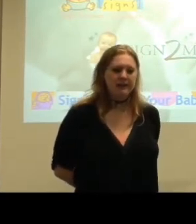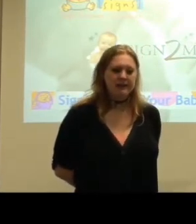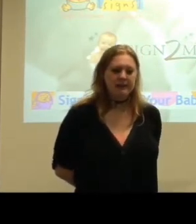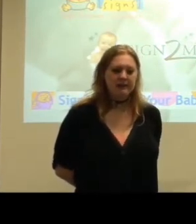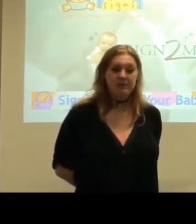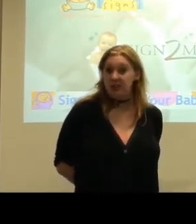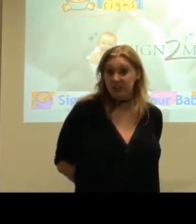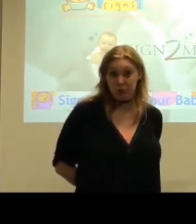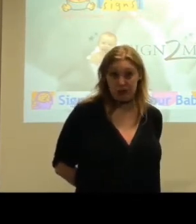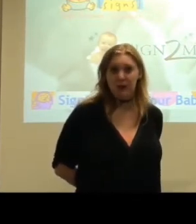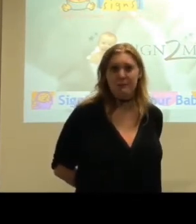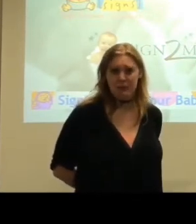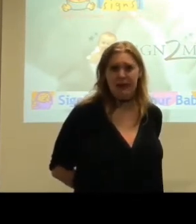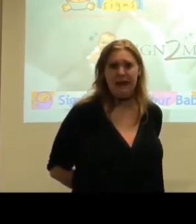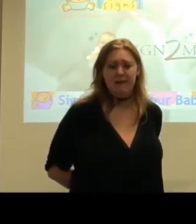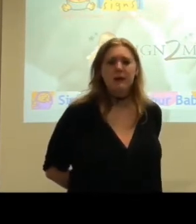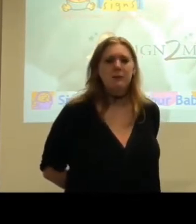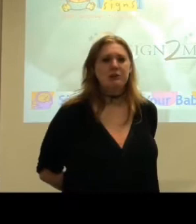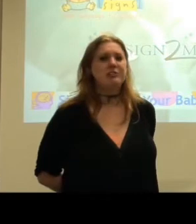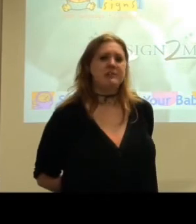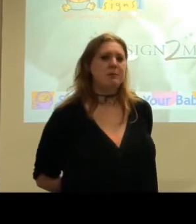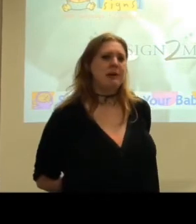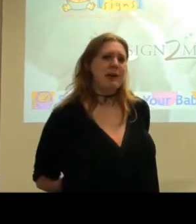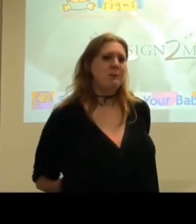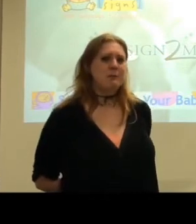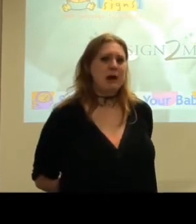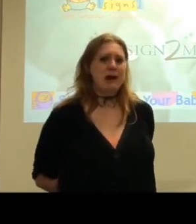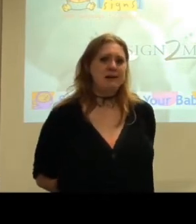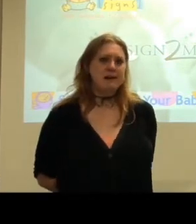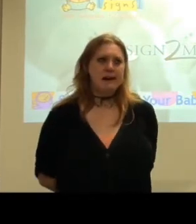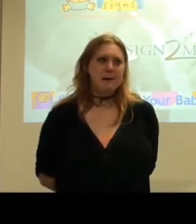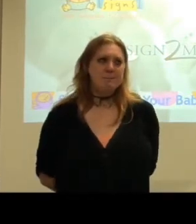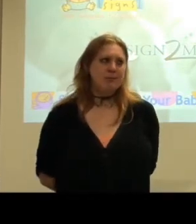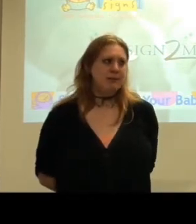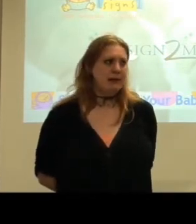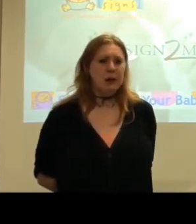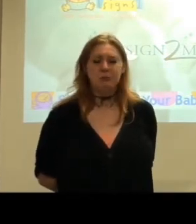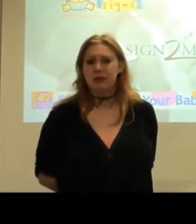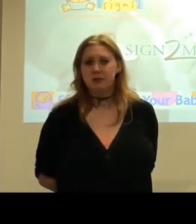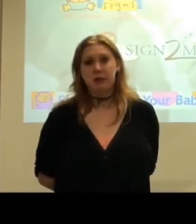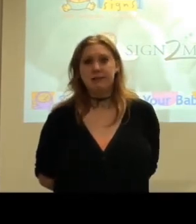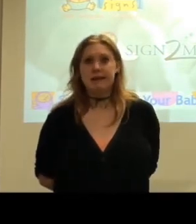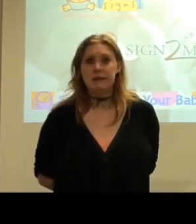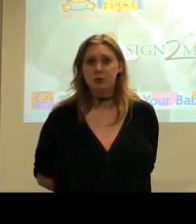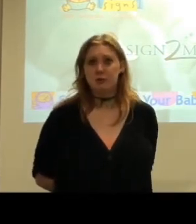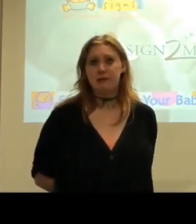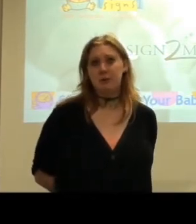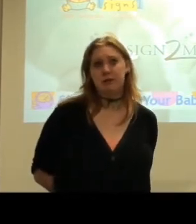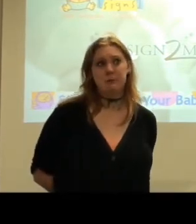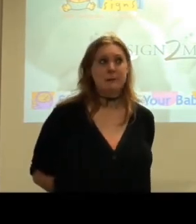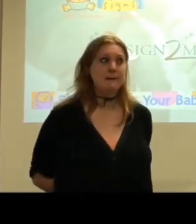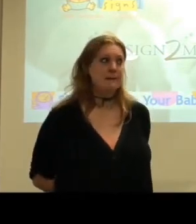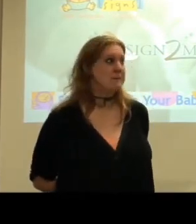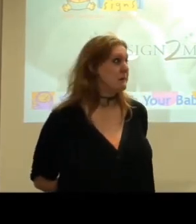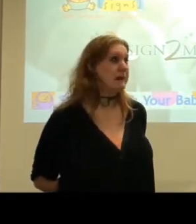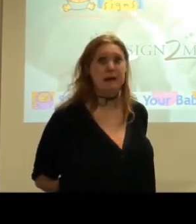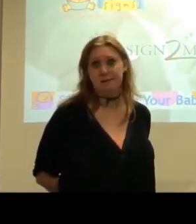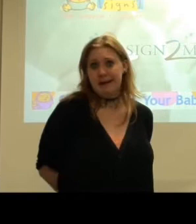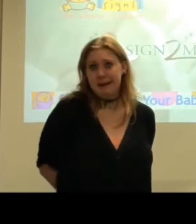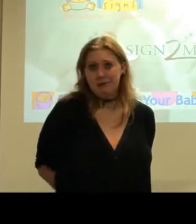that just want to communicate. But it's just something to keep in mind, you know, not to get into a fight with somebody that's been taking a sign language